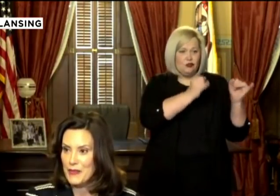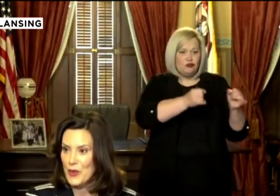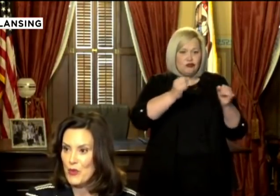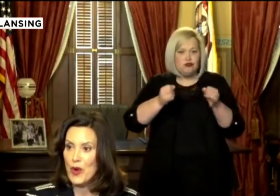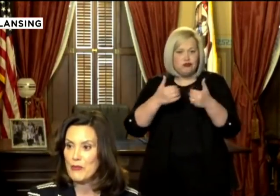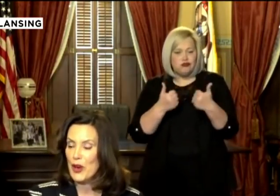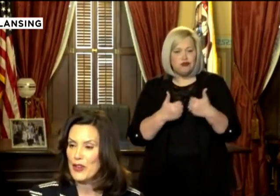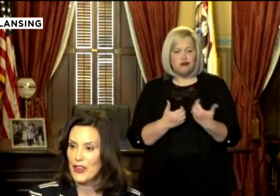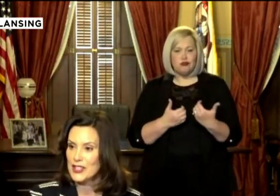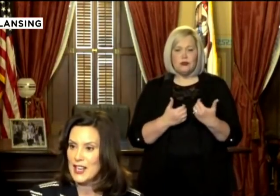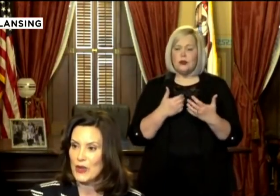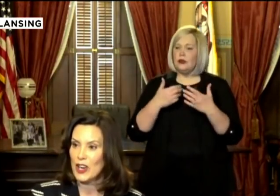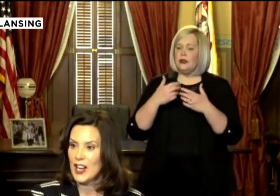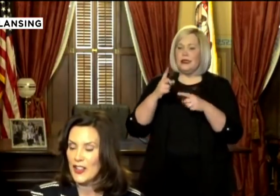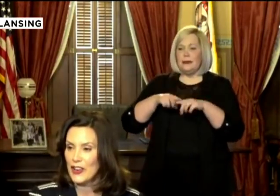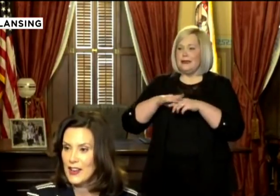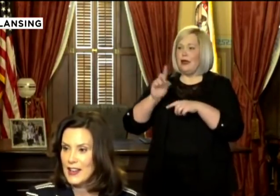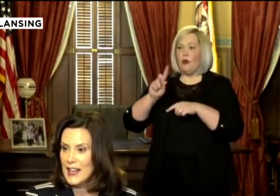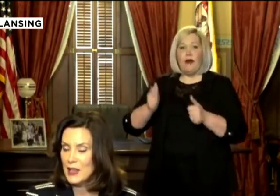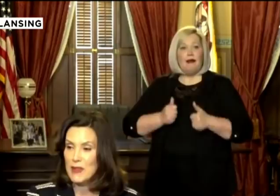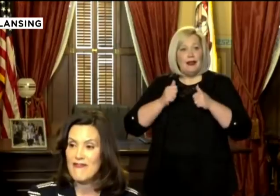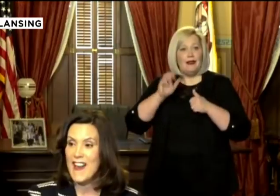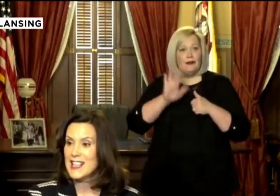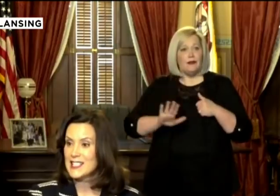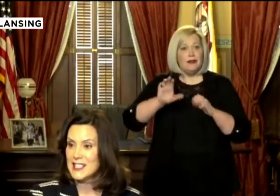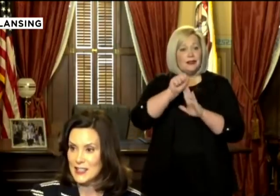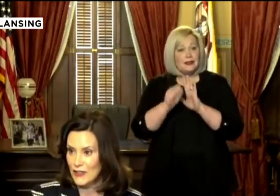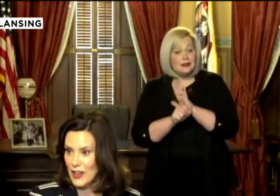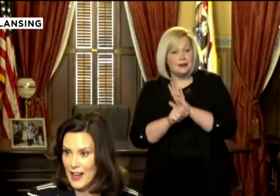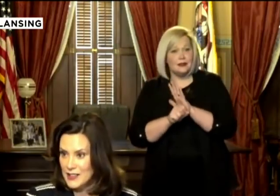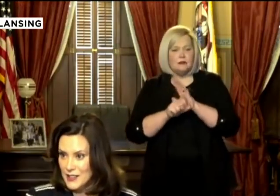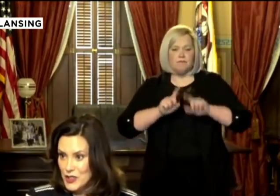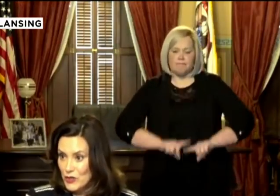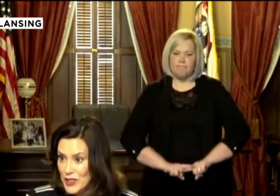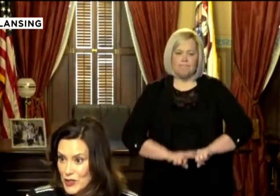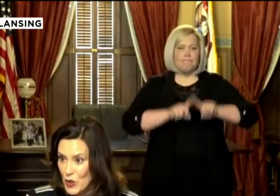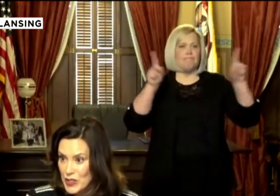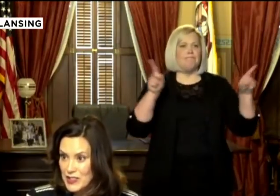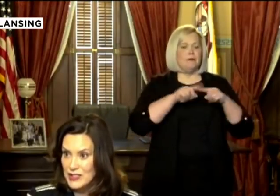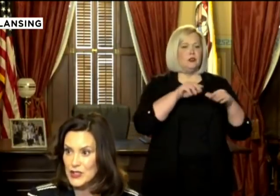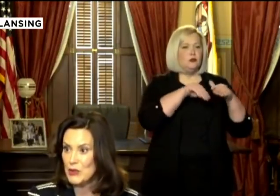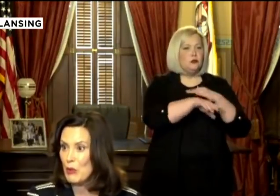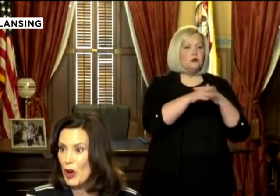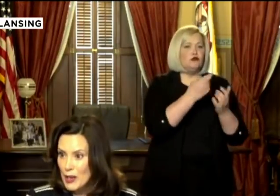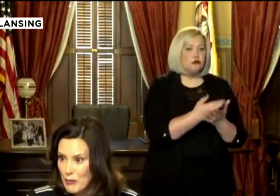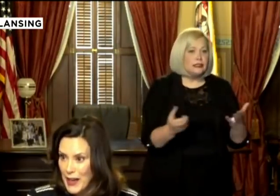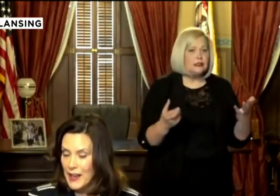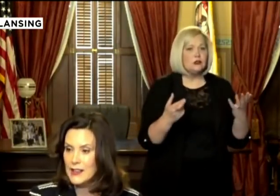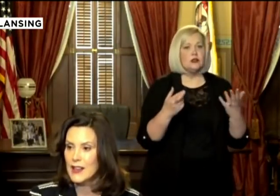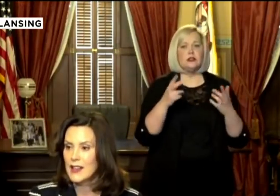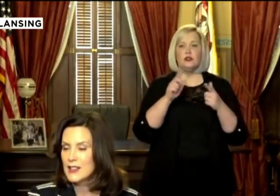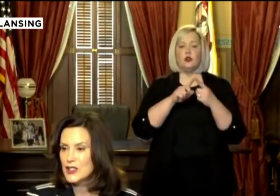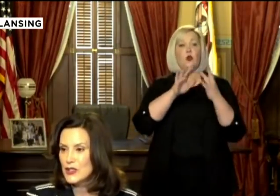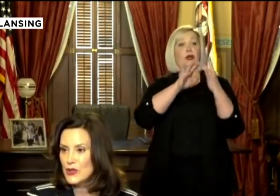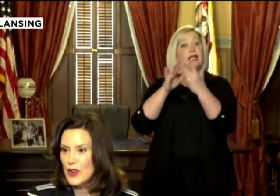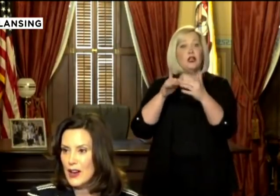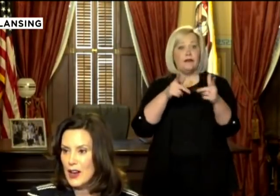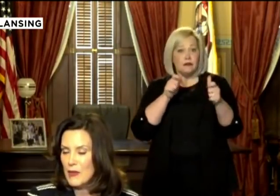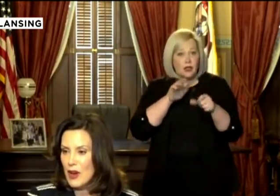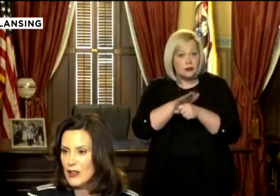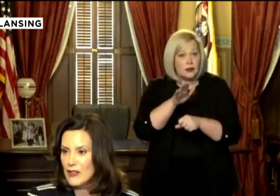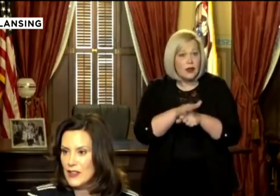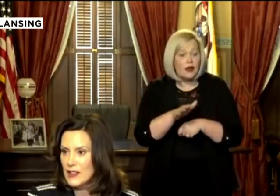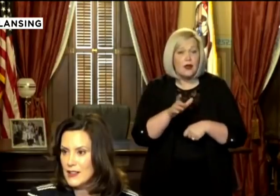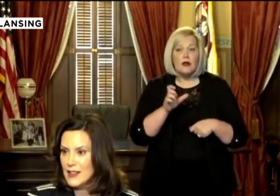in one part of our state or another, it can be vastly different access to resources, to broadband,